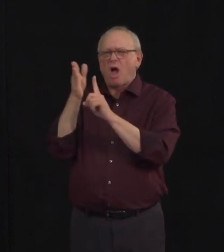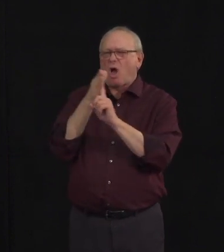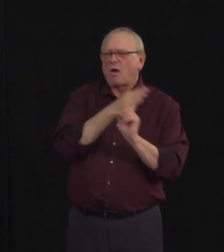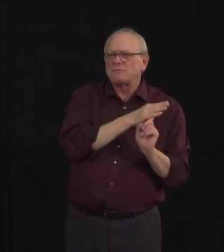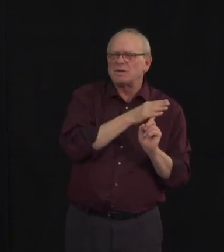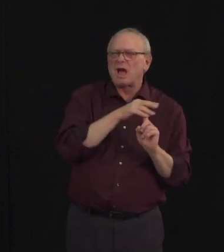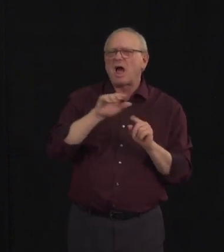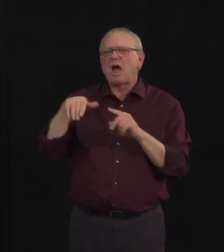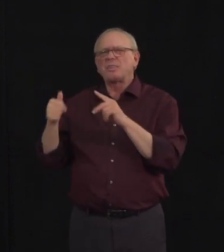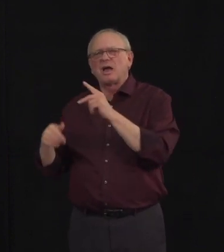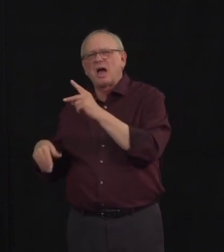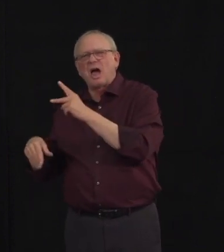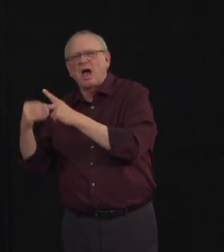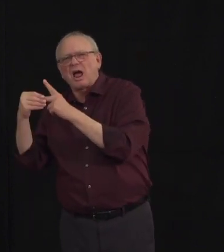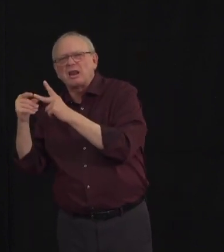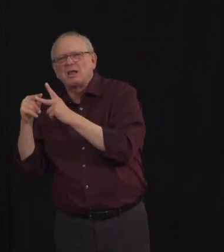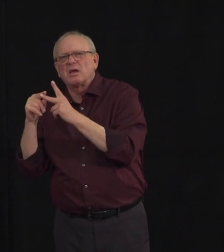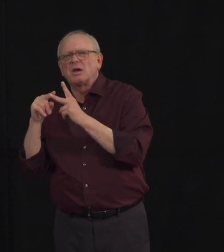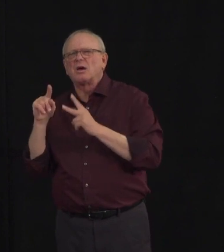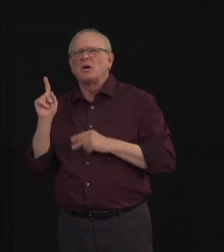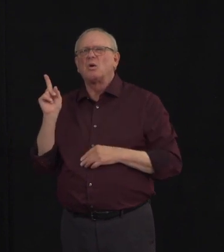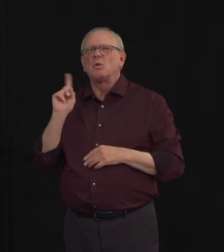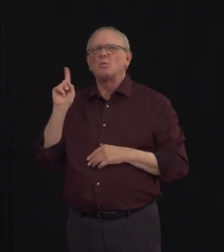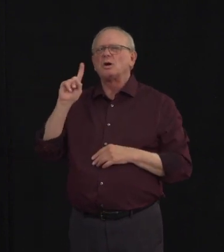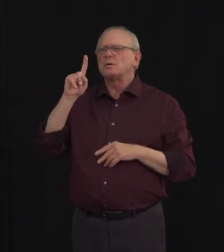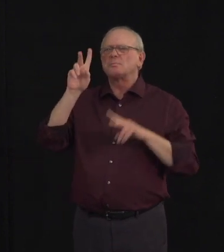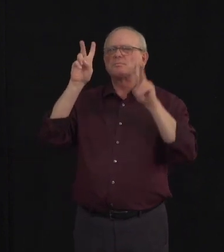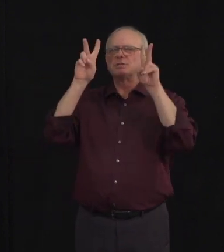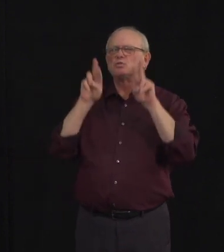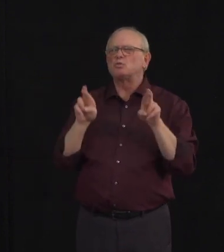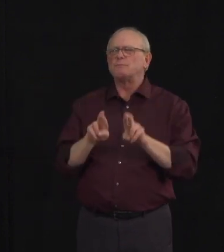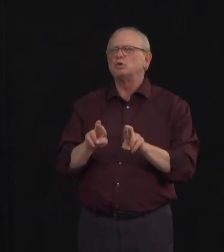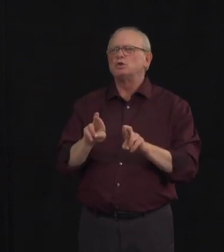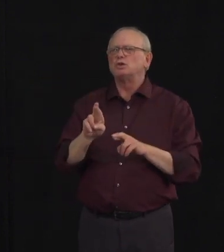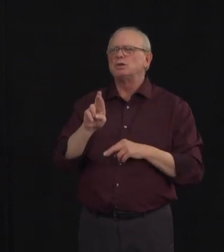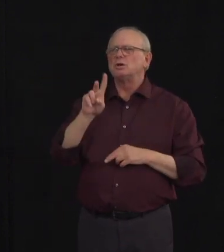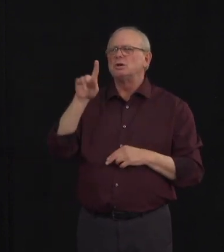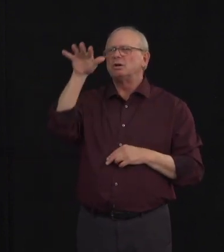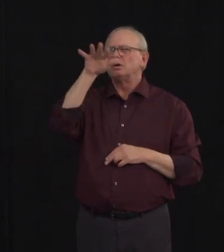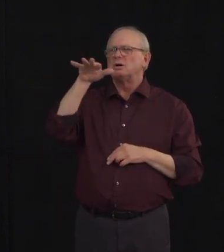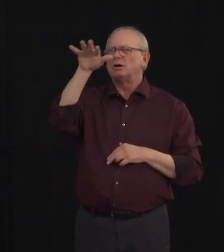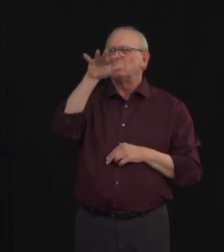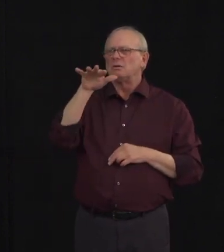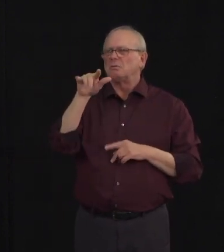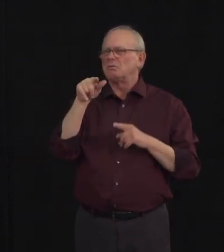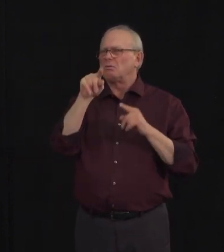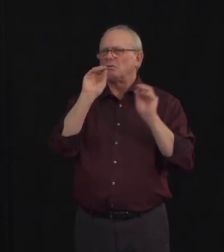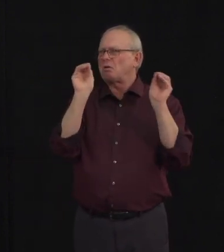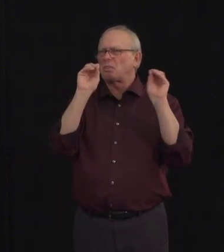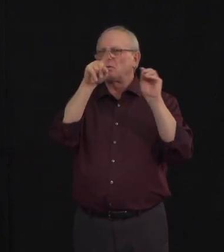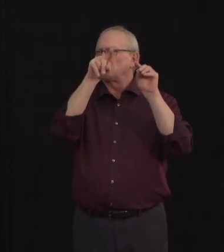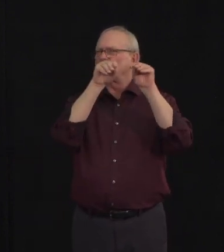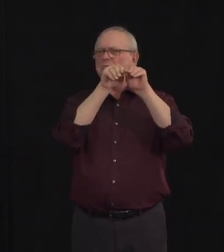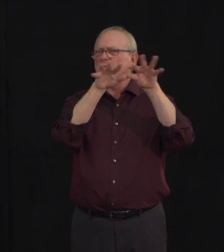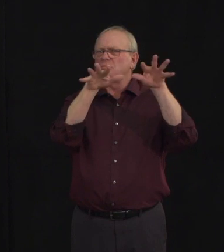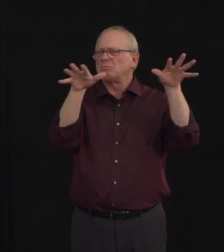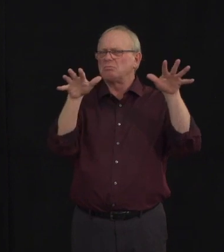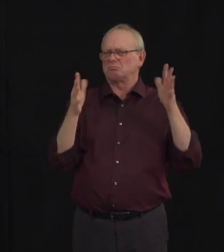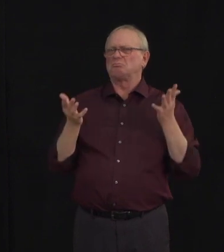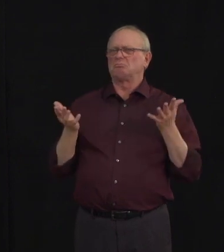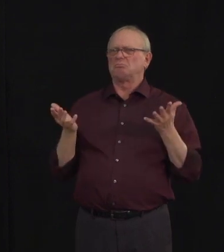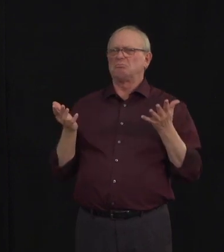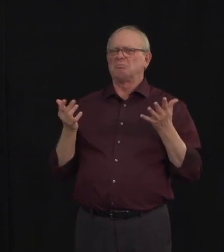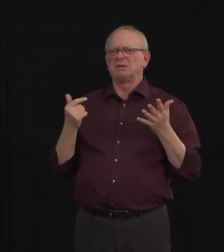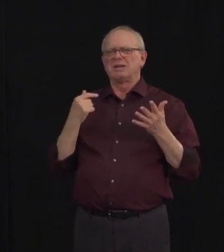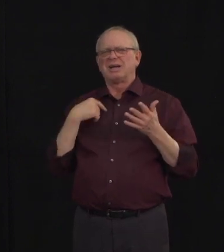of Peace area, the Peace River area, where there has been no outbreak to our knowledge that has been declared. So I was just looking for a